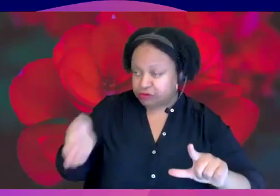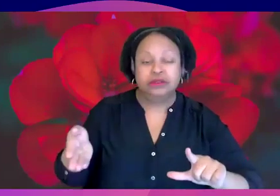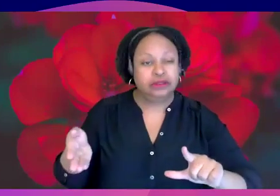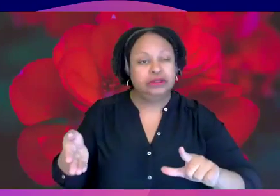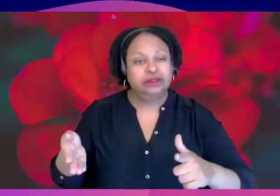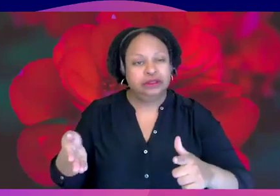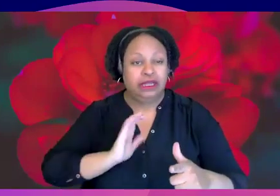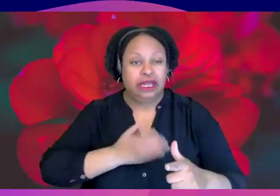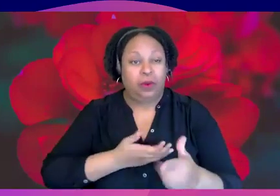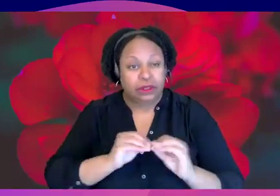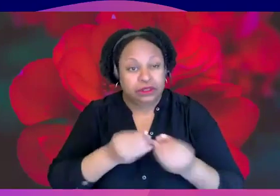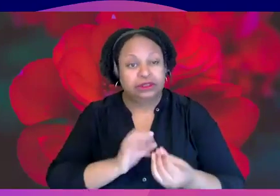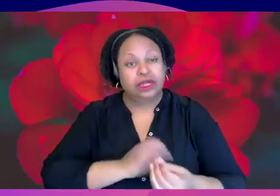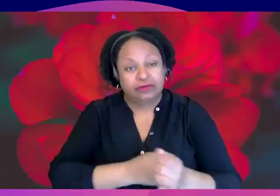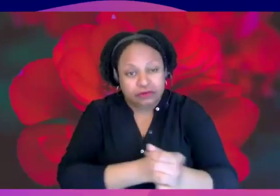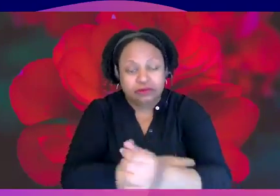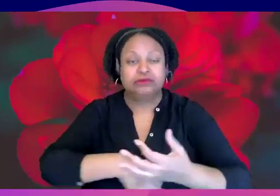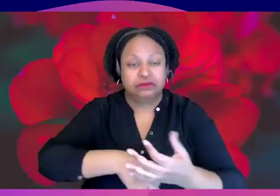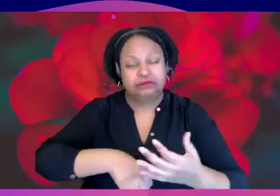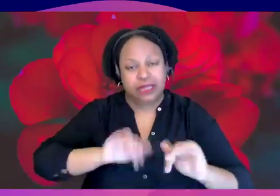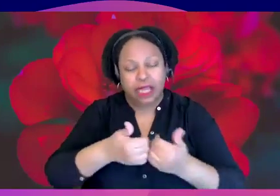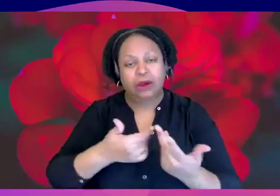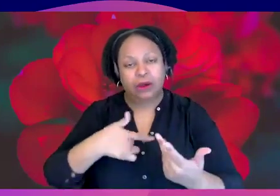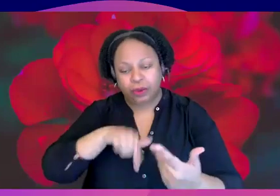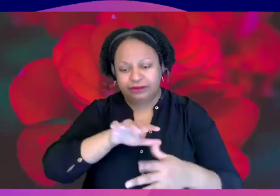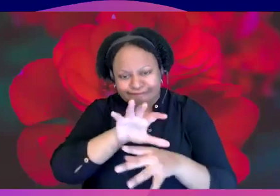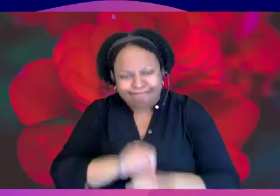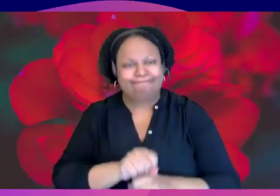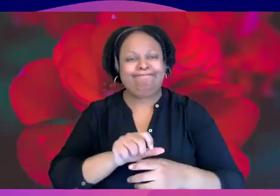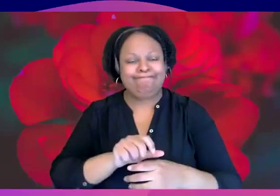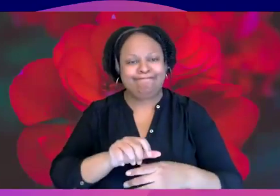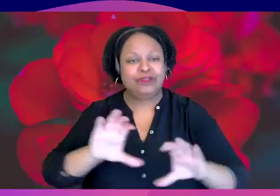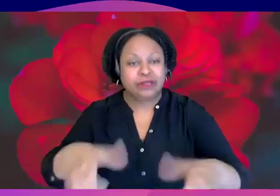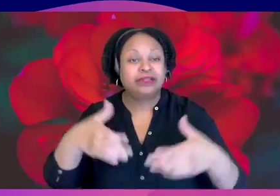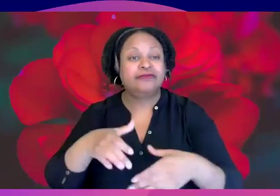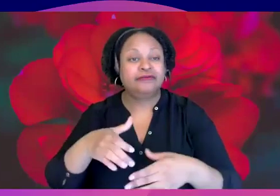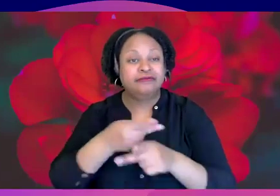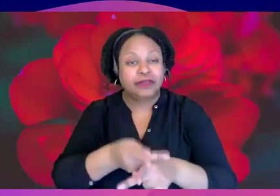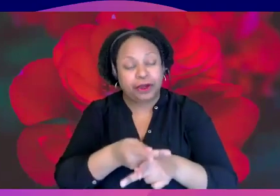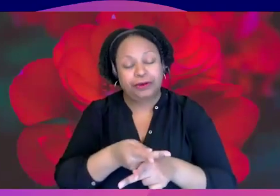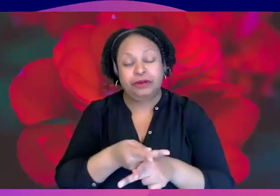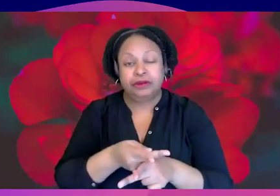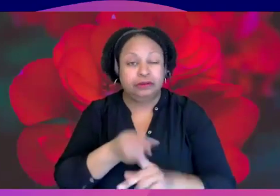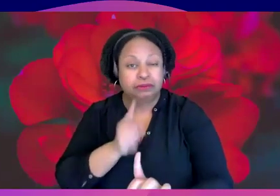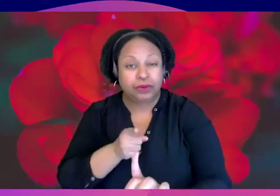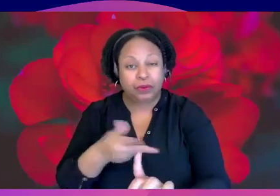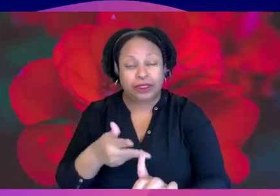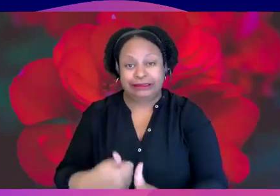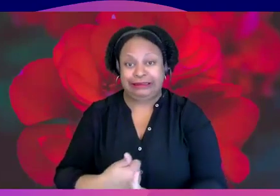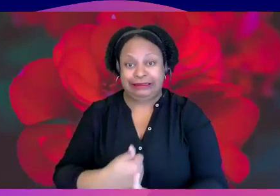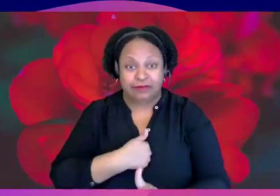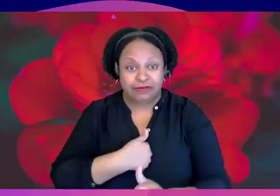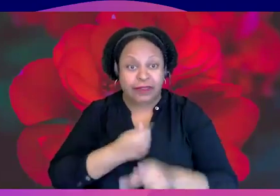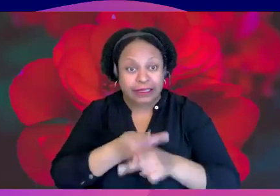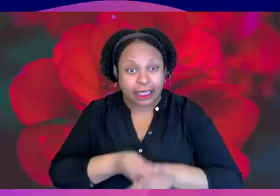approach this experience or this practice of collective care. Really what it's talking about is the idea that self-care,